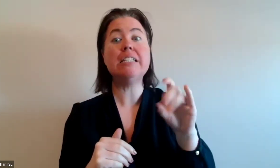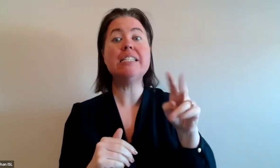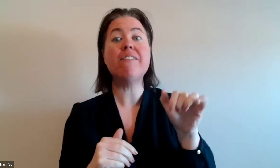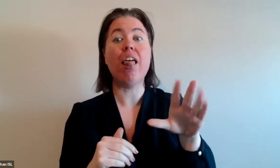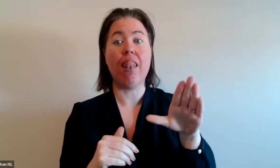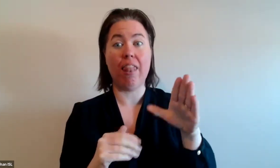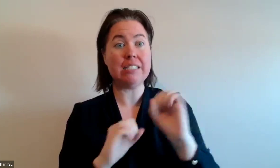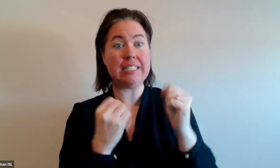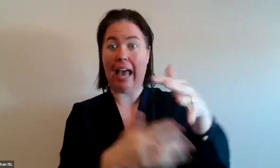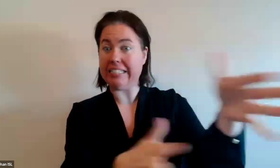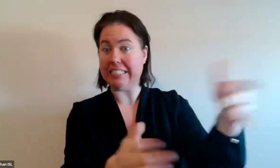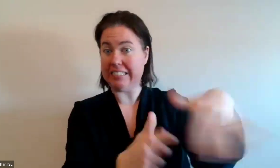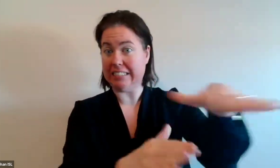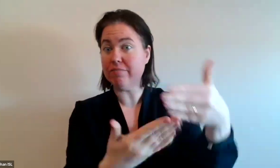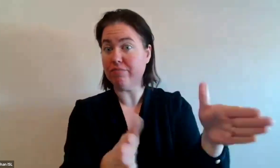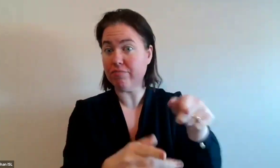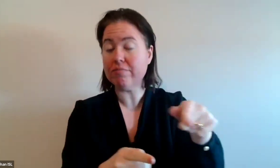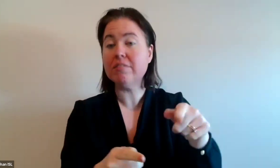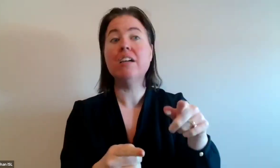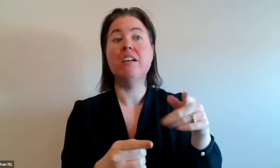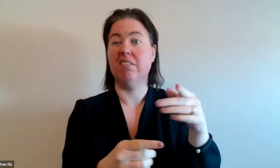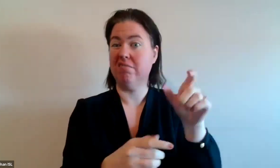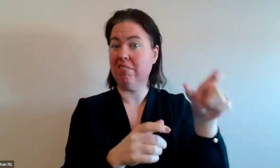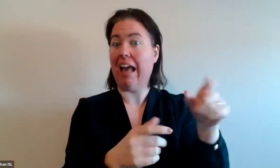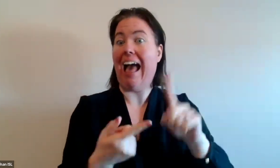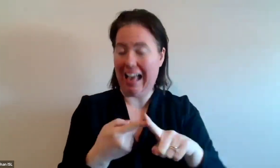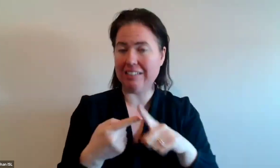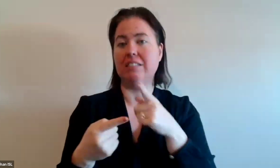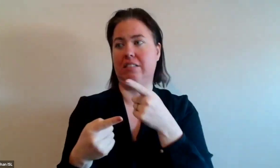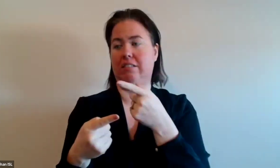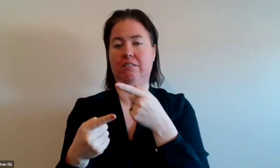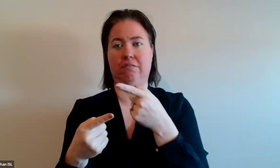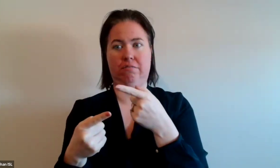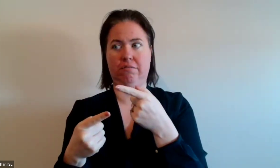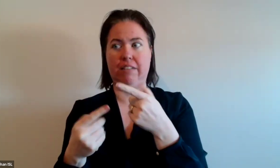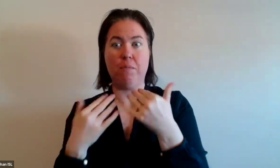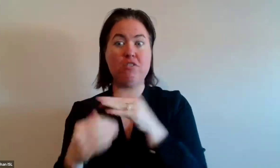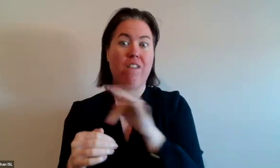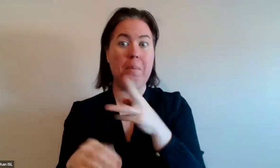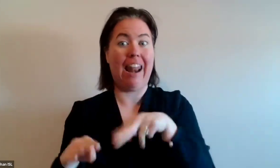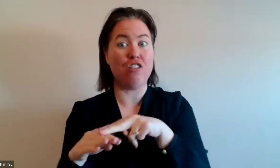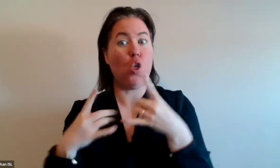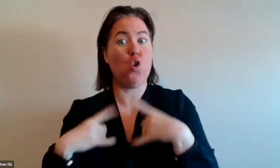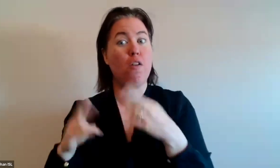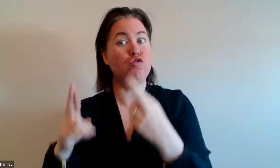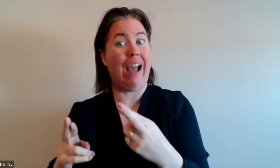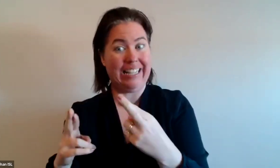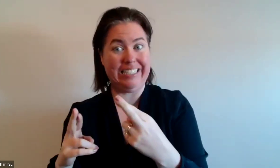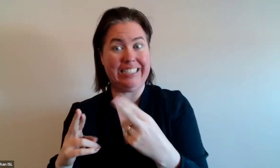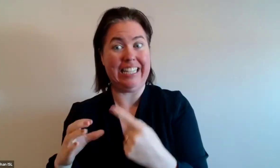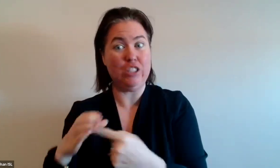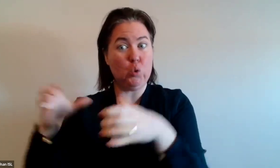well as the information from national human rights institutes are the most